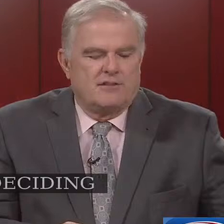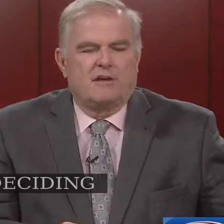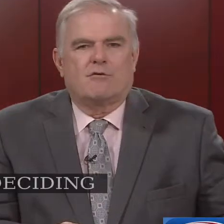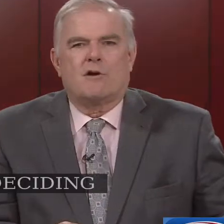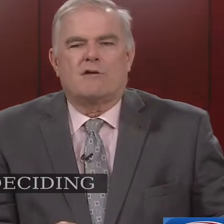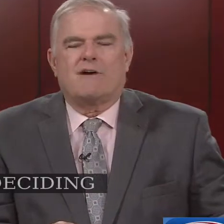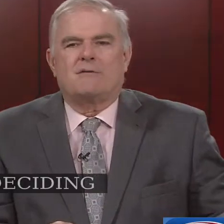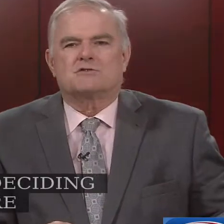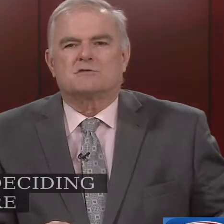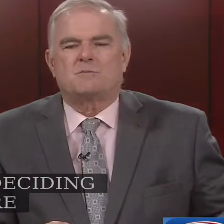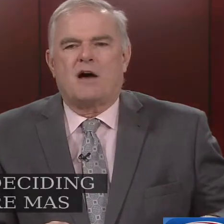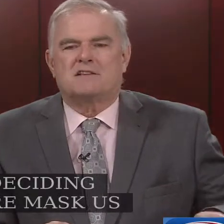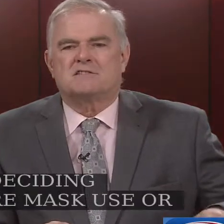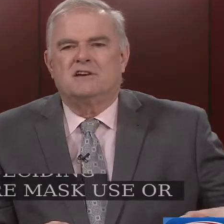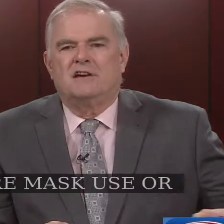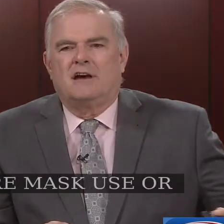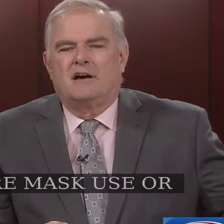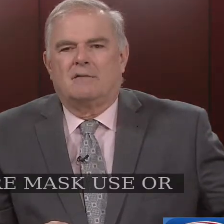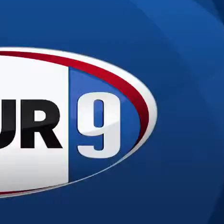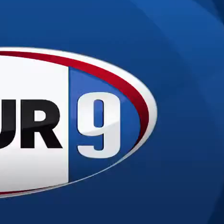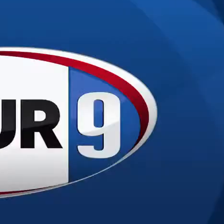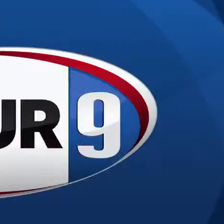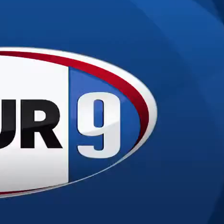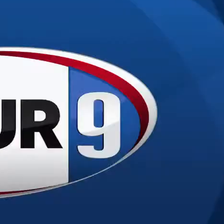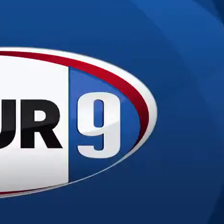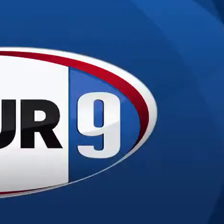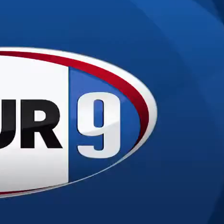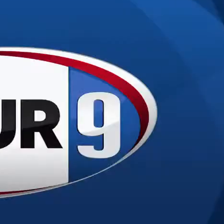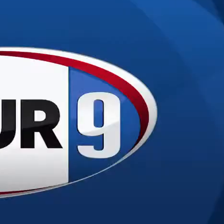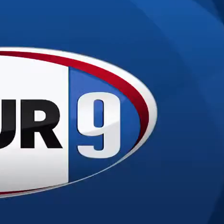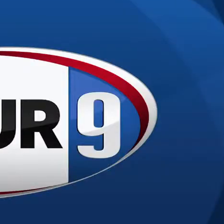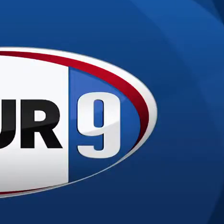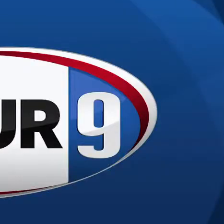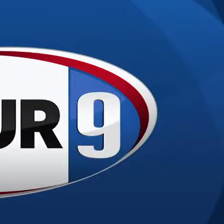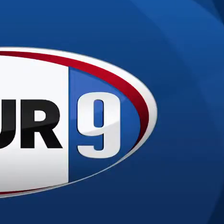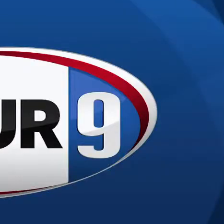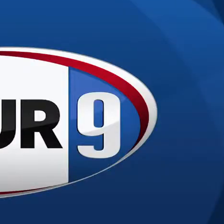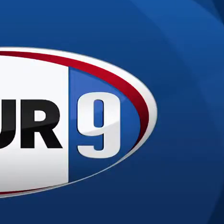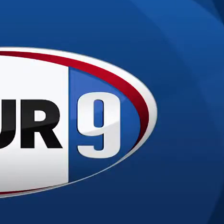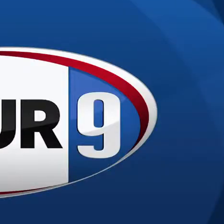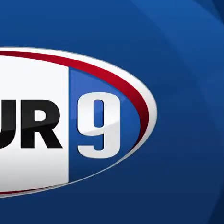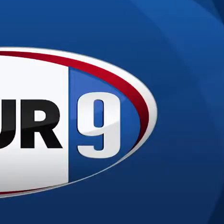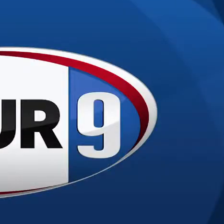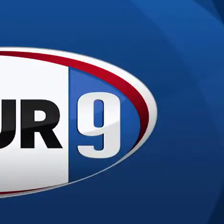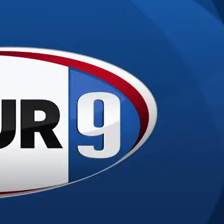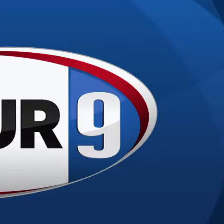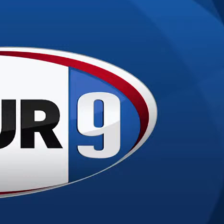the coronavirus response. Governor Sununu indicating